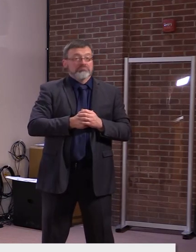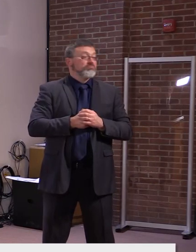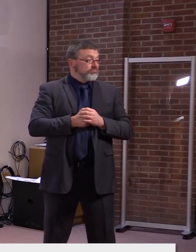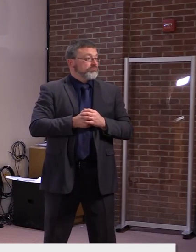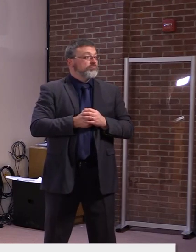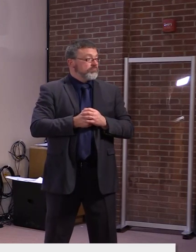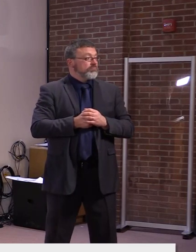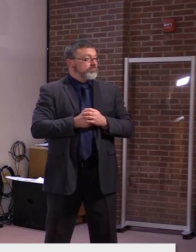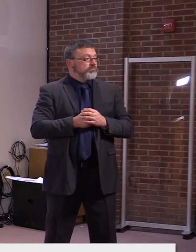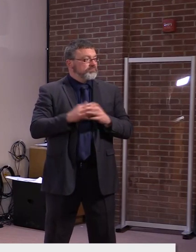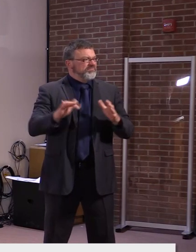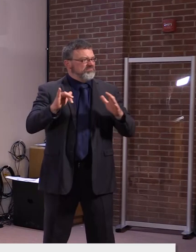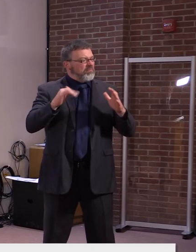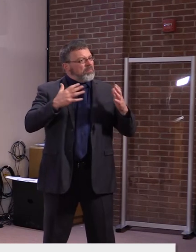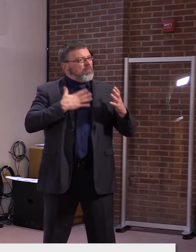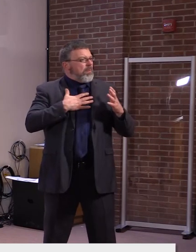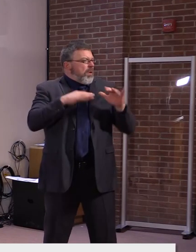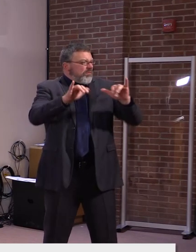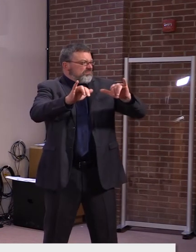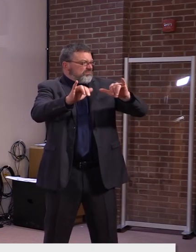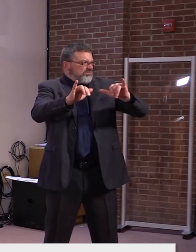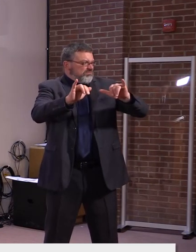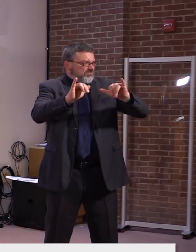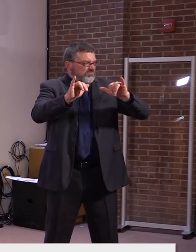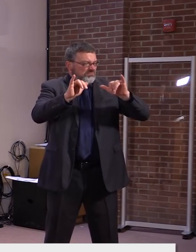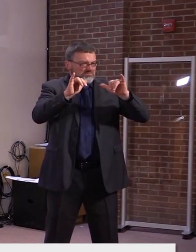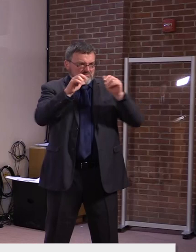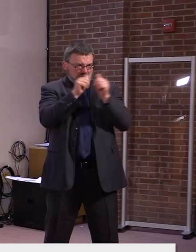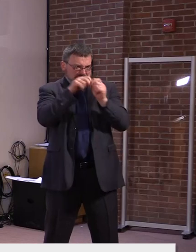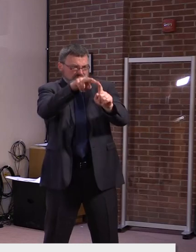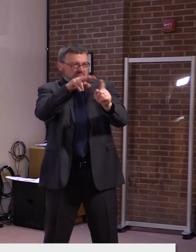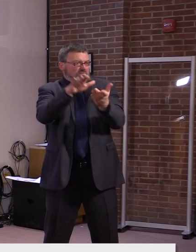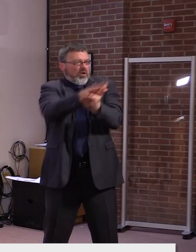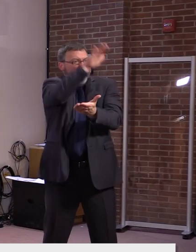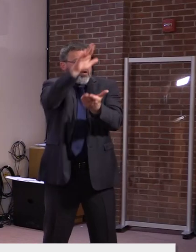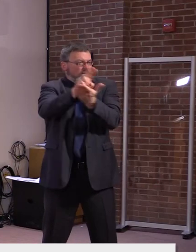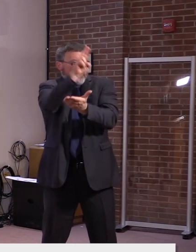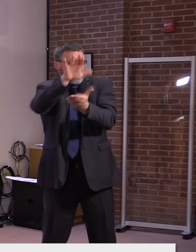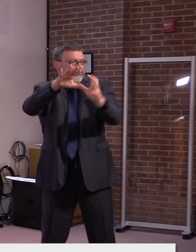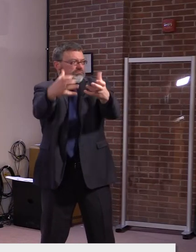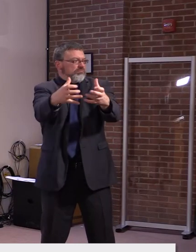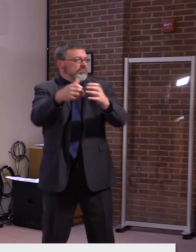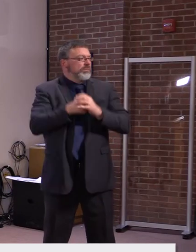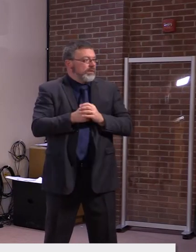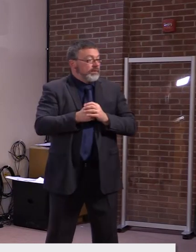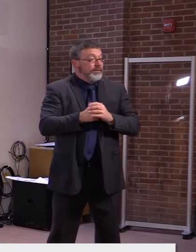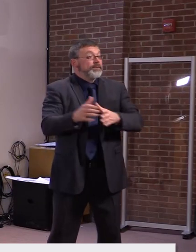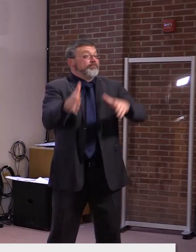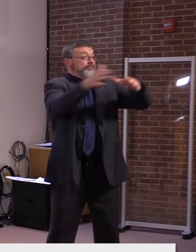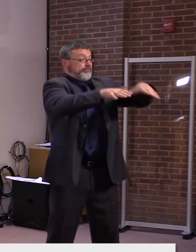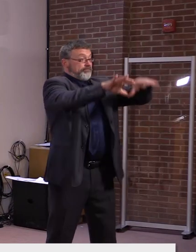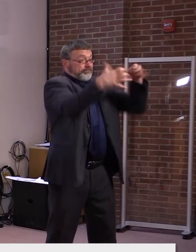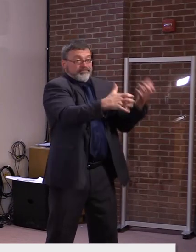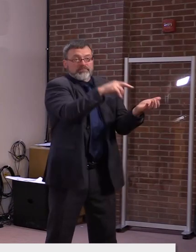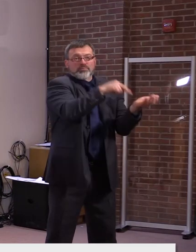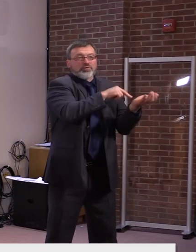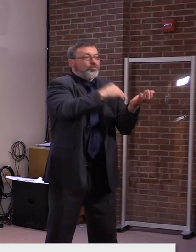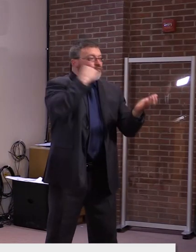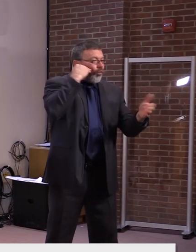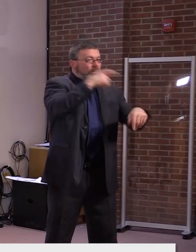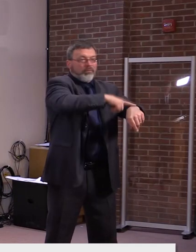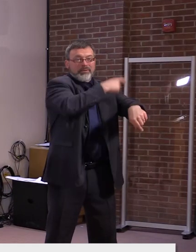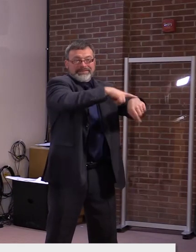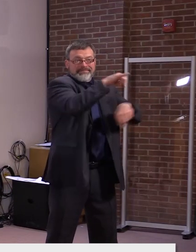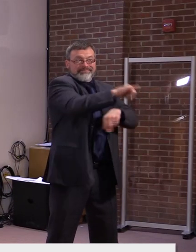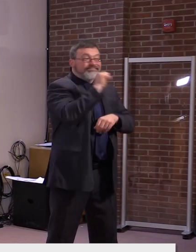campuses. Looking at our long-term care facility update, we see that we have 10 current active outbreaks. That's one additional